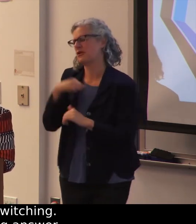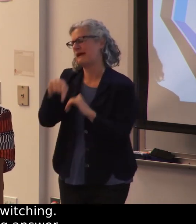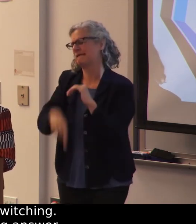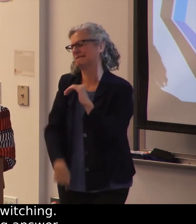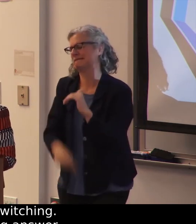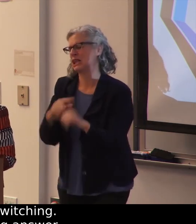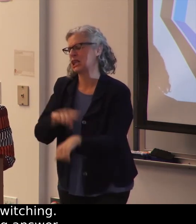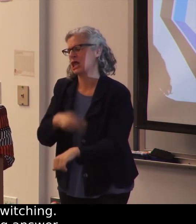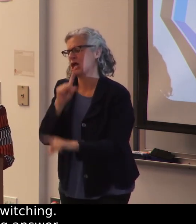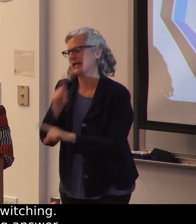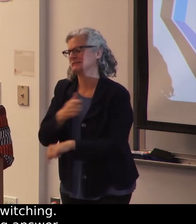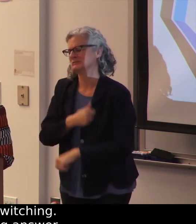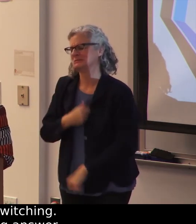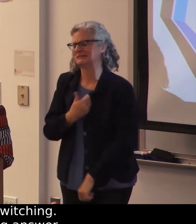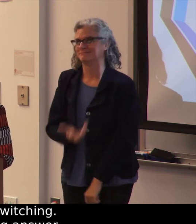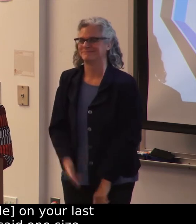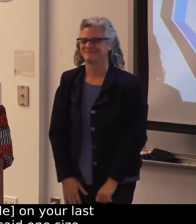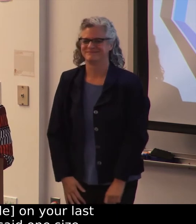know.